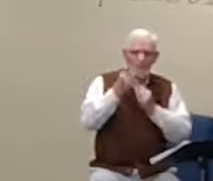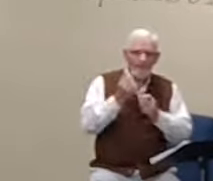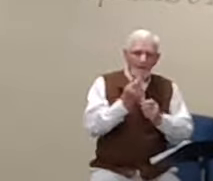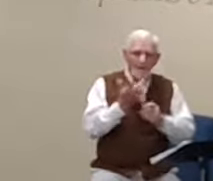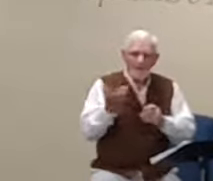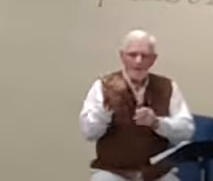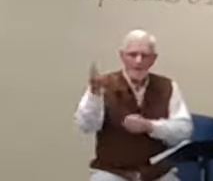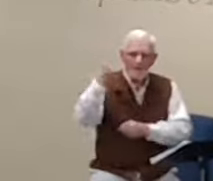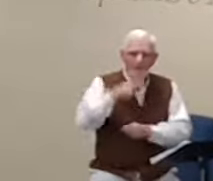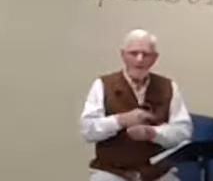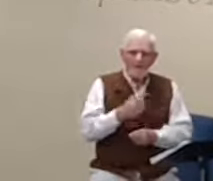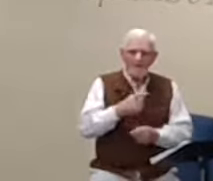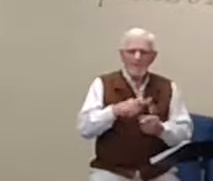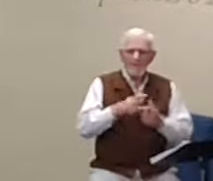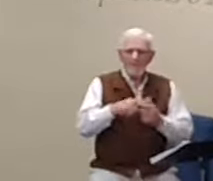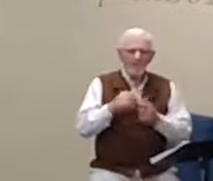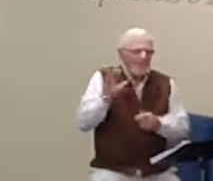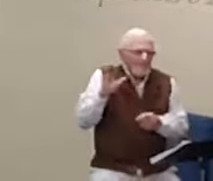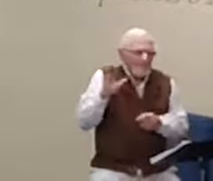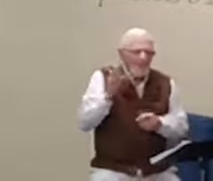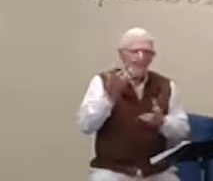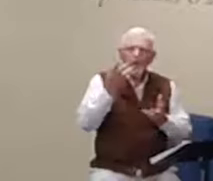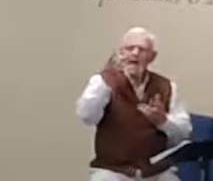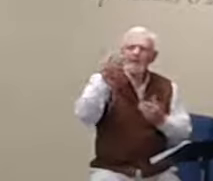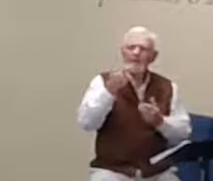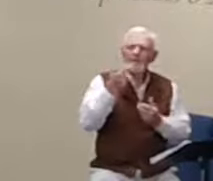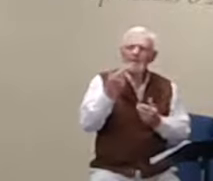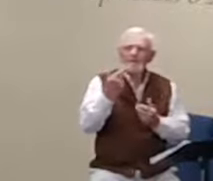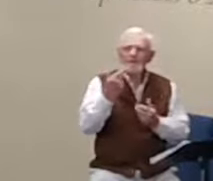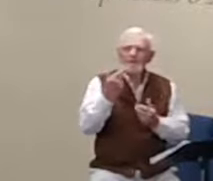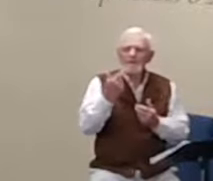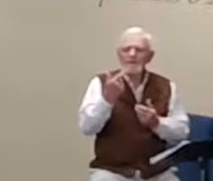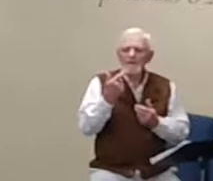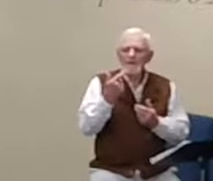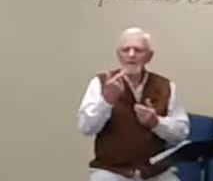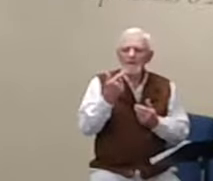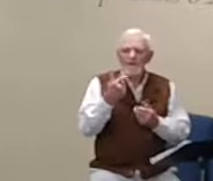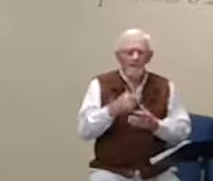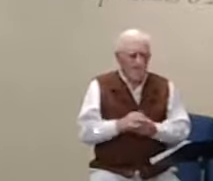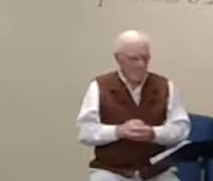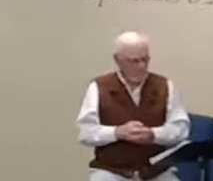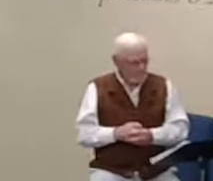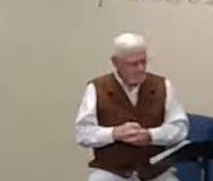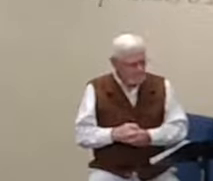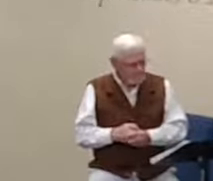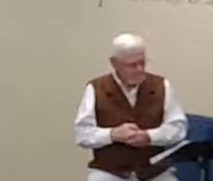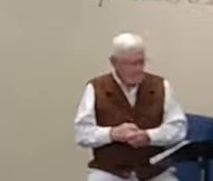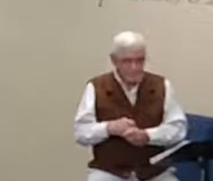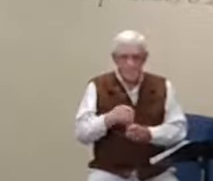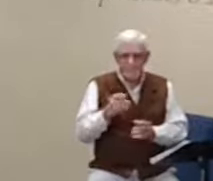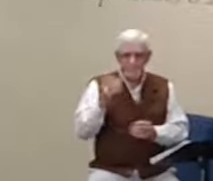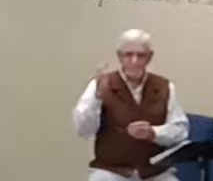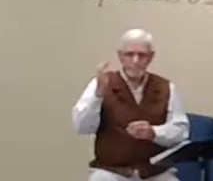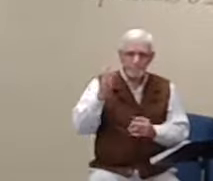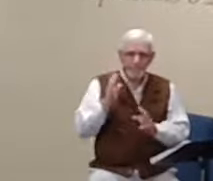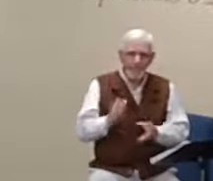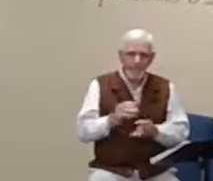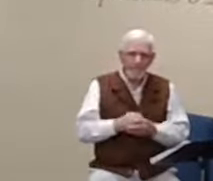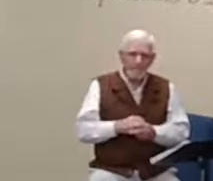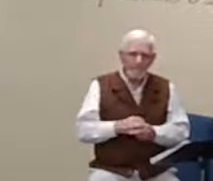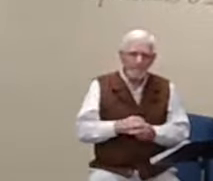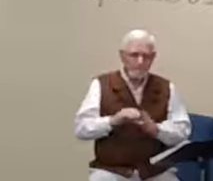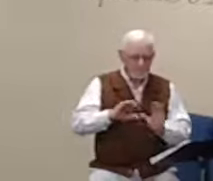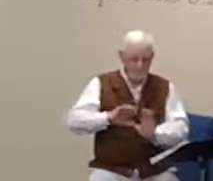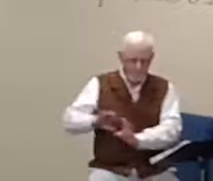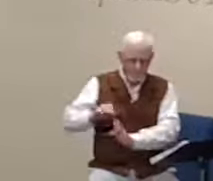today, then why don't you listen to what he has for you to say? If the Lord speaks to you through this preaching today, then why don't you put aside everything